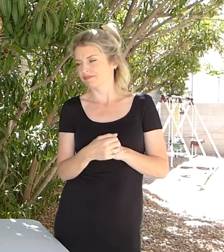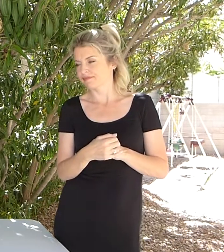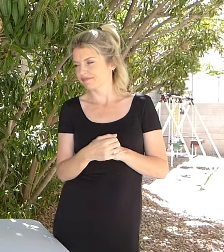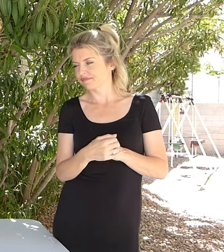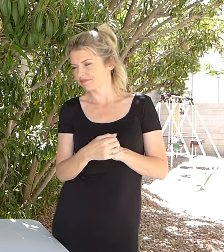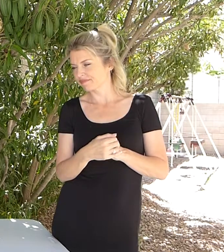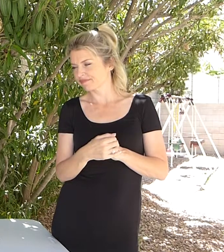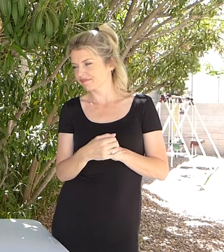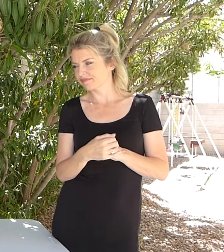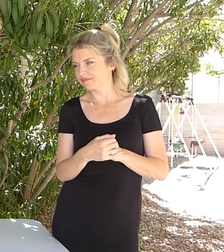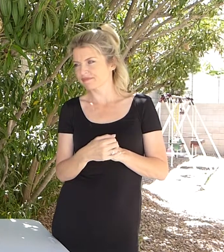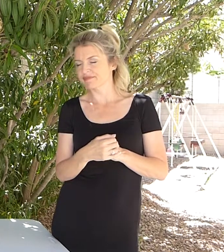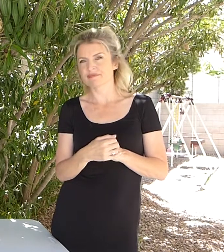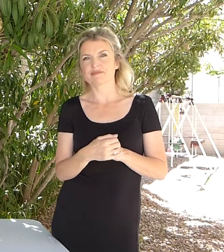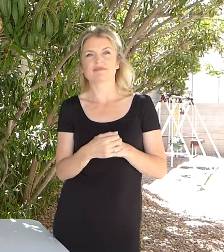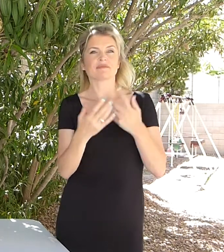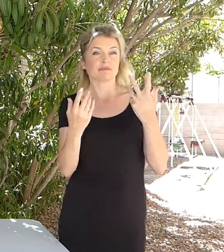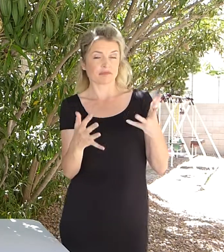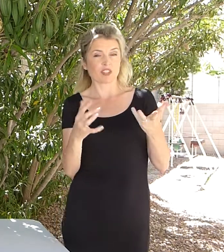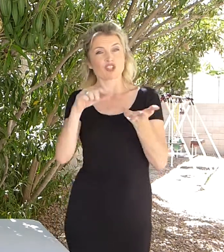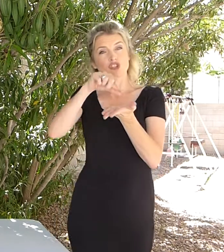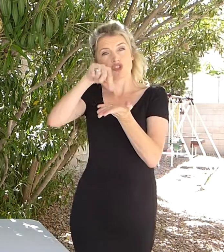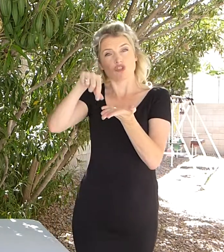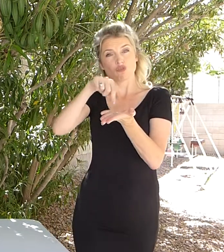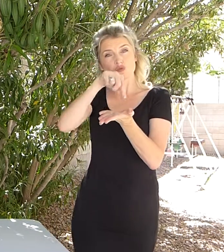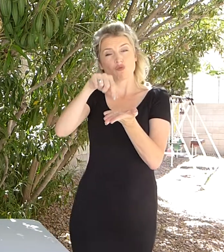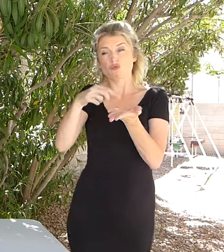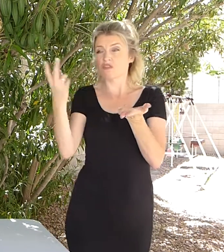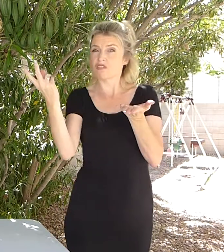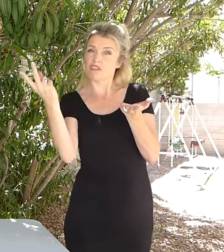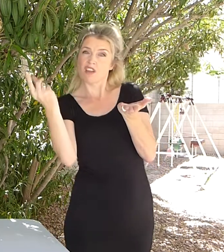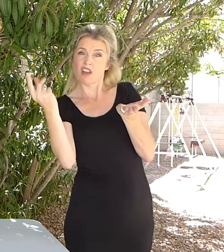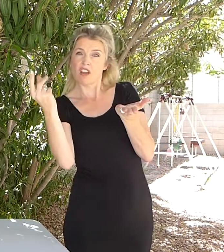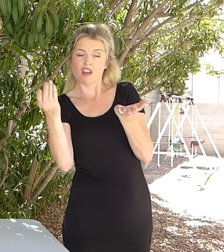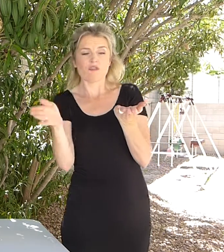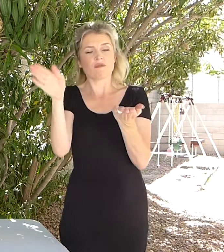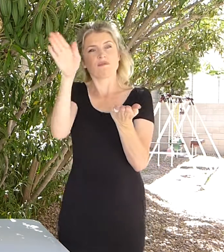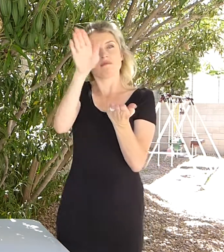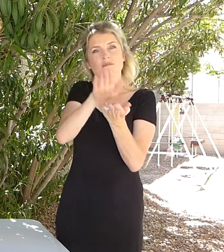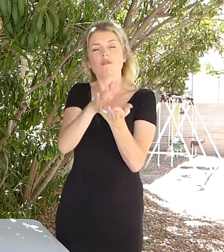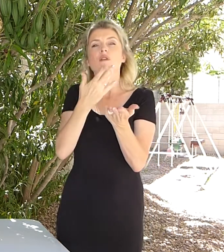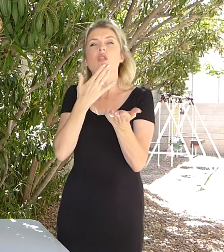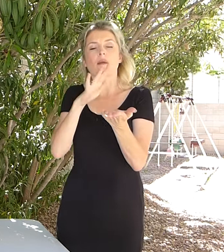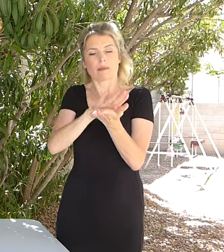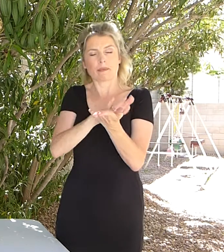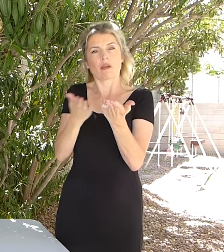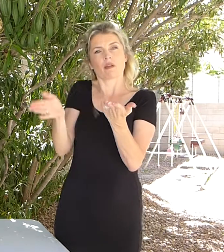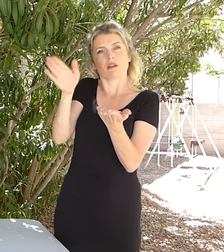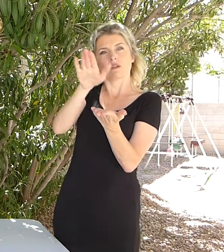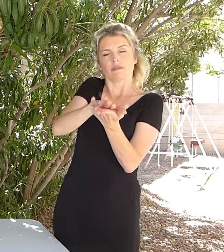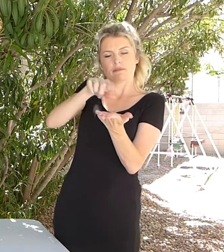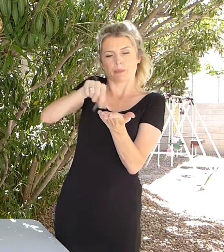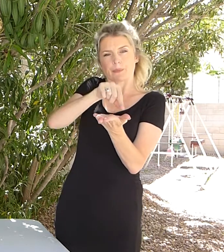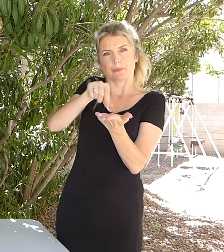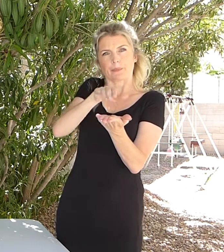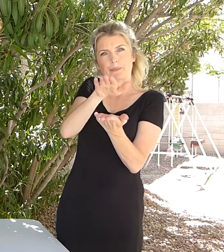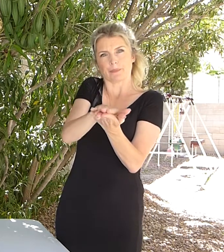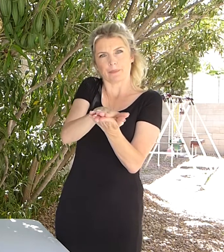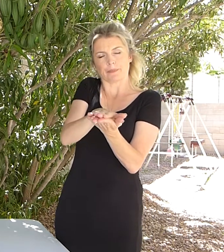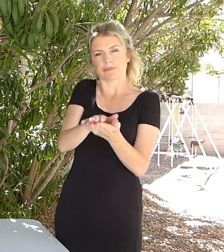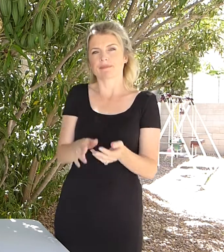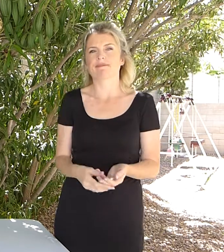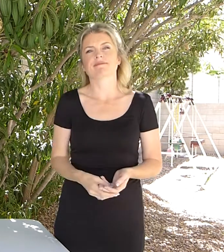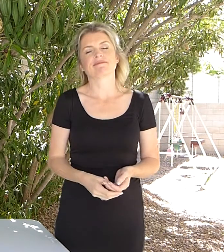you'll take your glue and you can glue it on. Now,